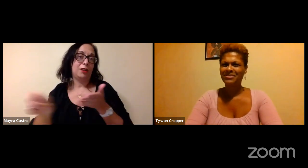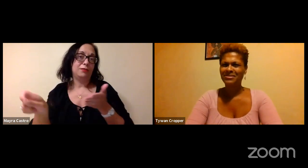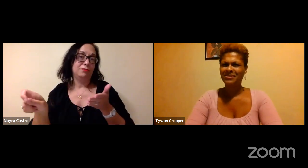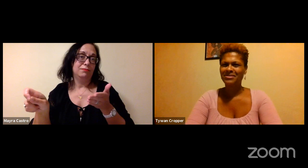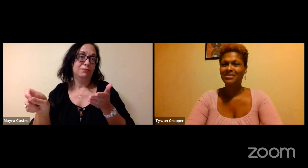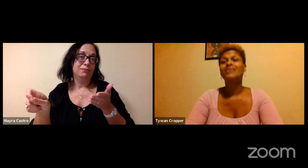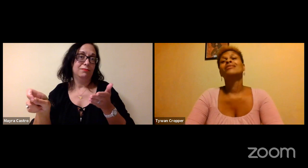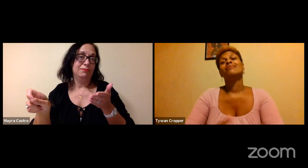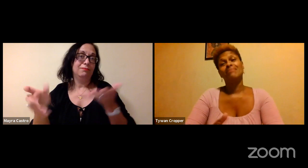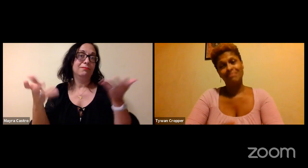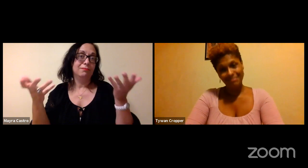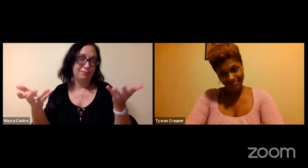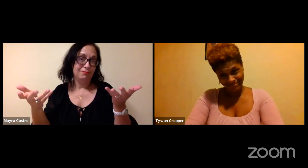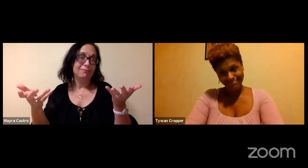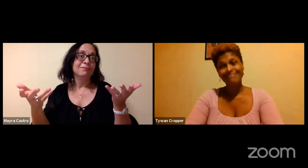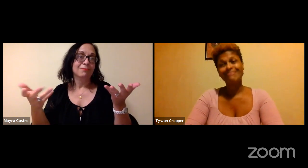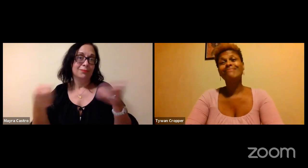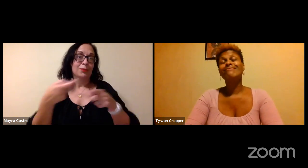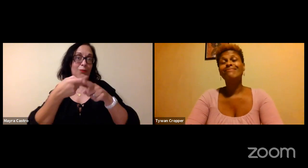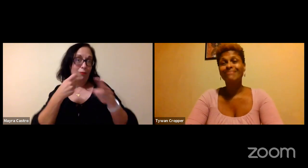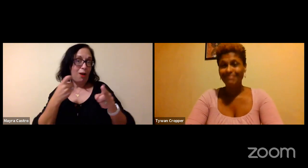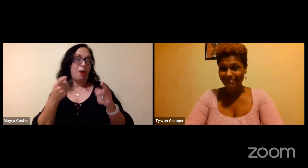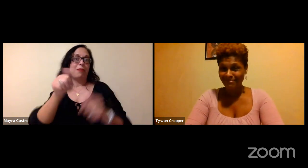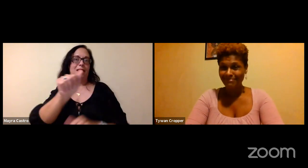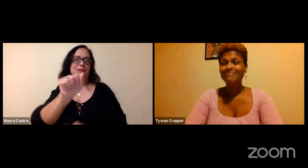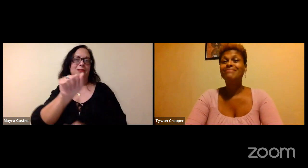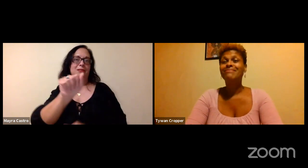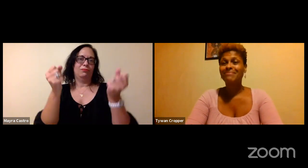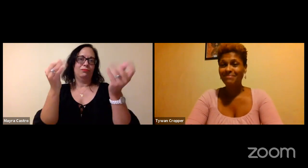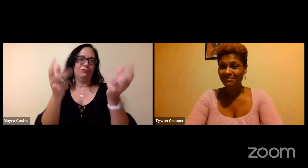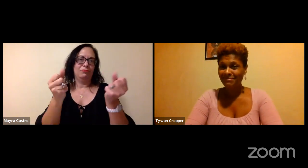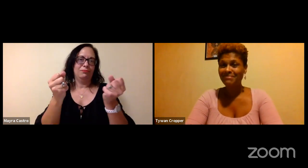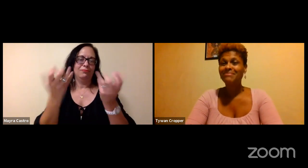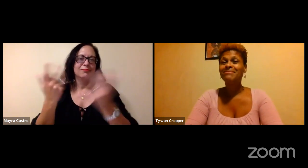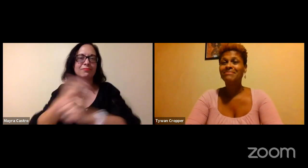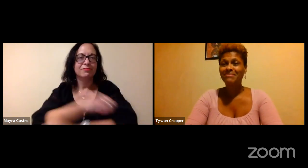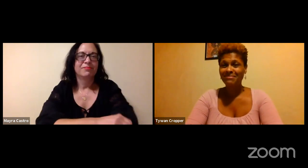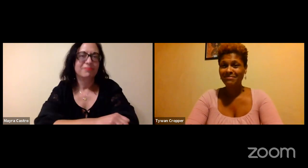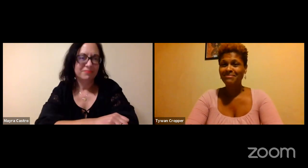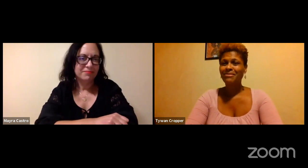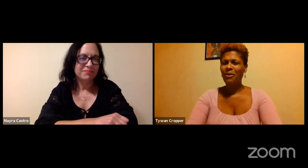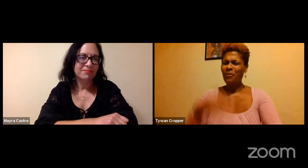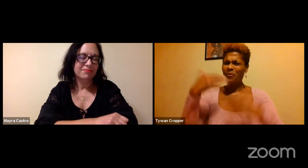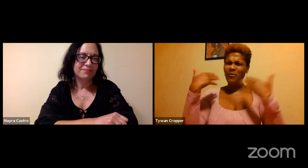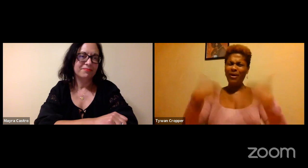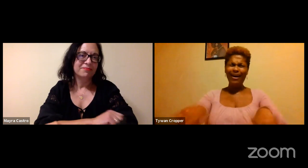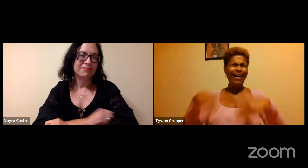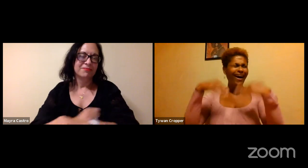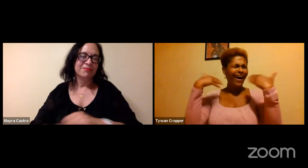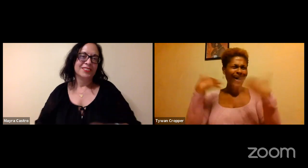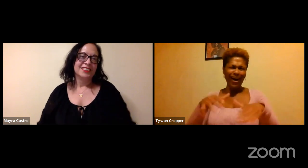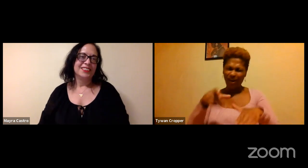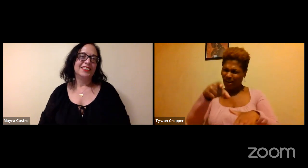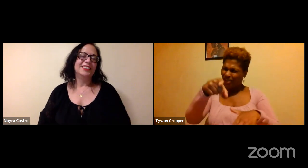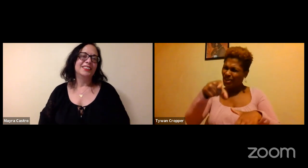what ASL is about. And that's when I really started to improve my literacy ability.